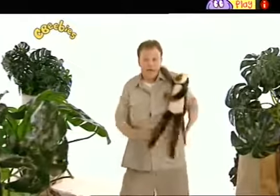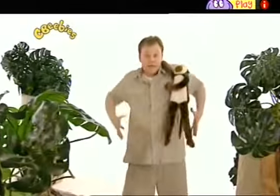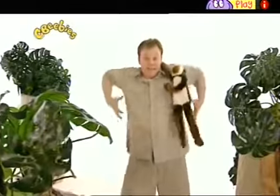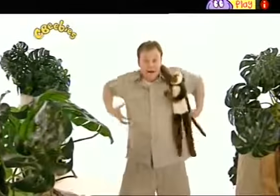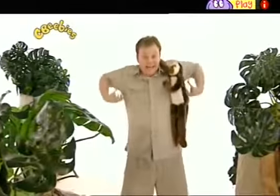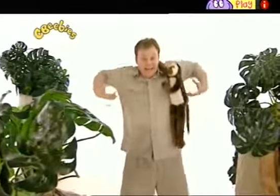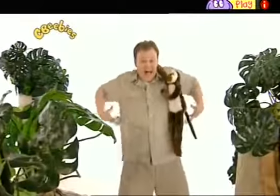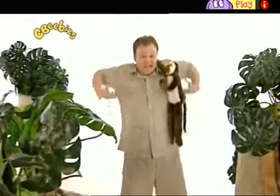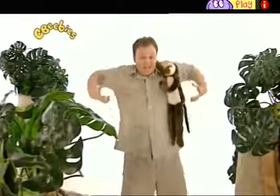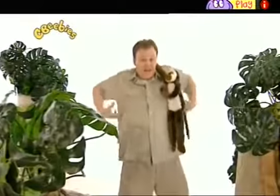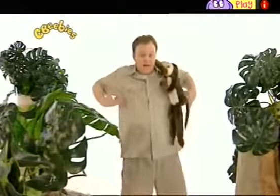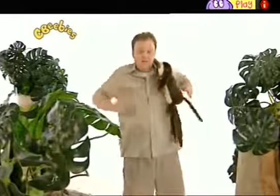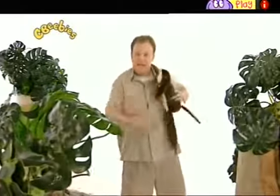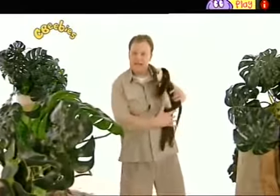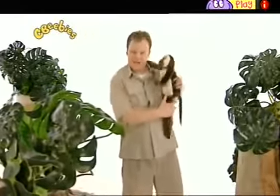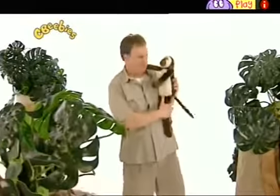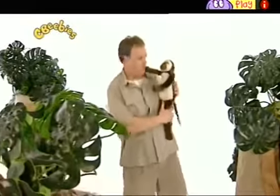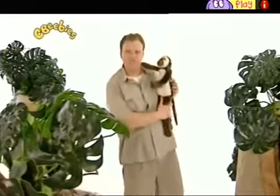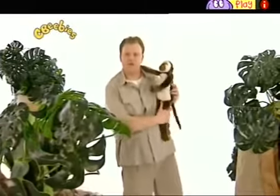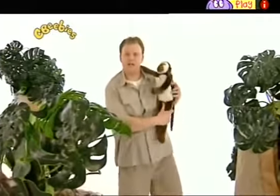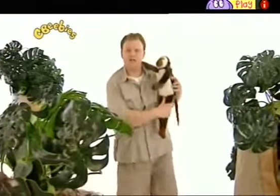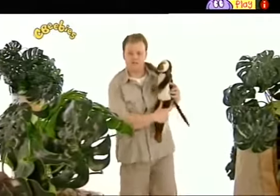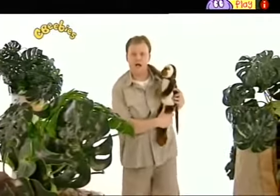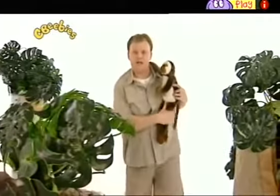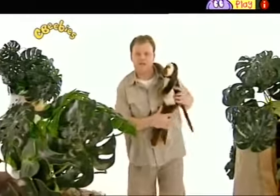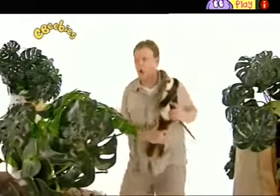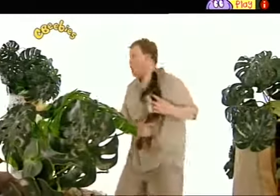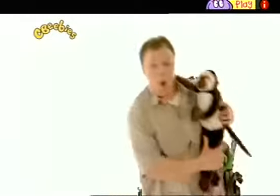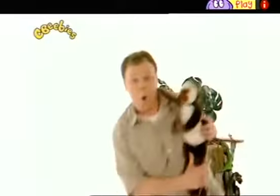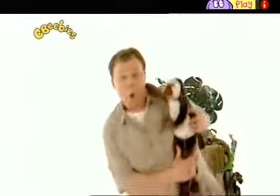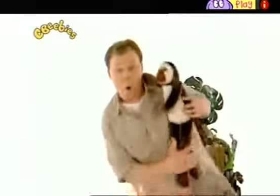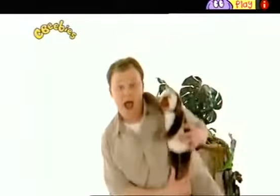The monkey has fun and then he runs, runs, runs.